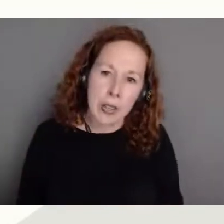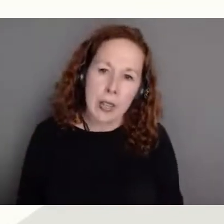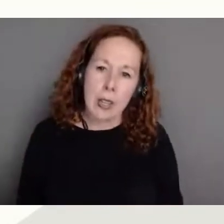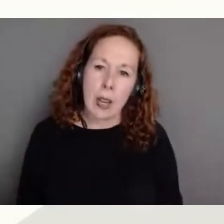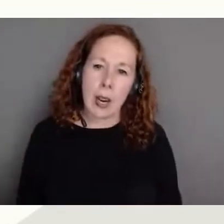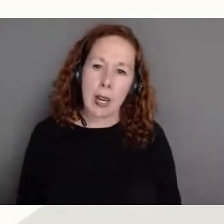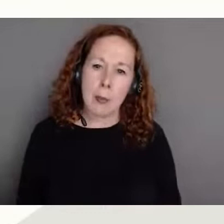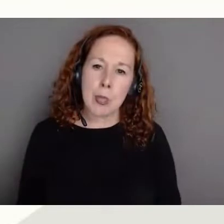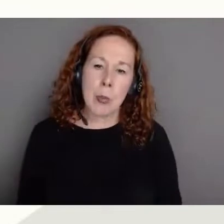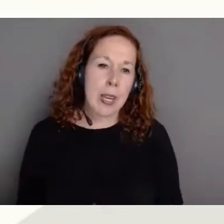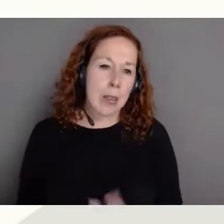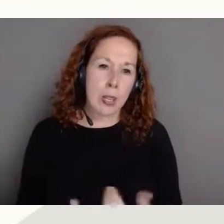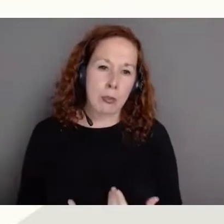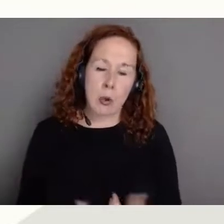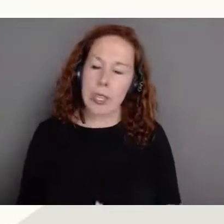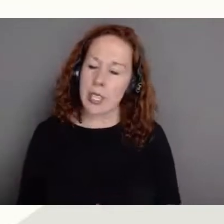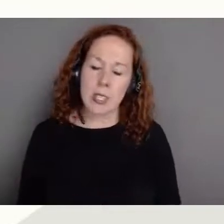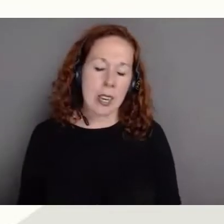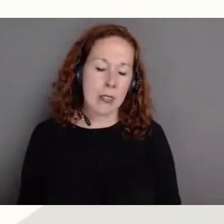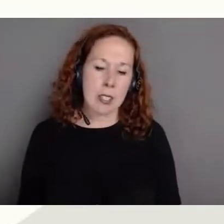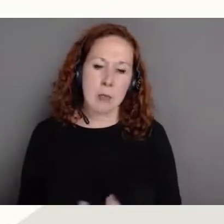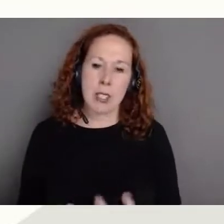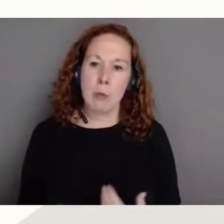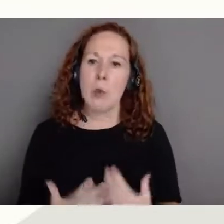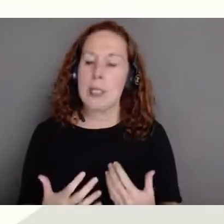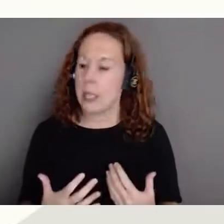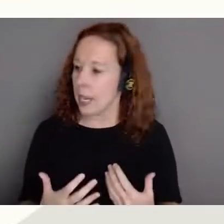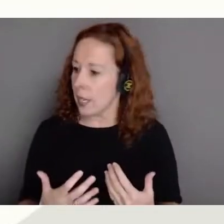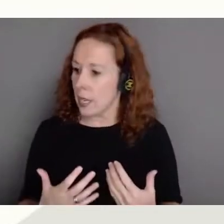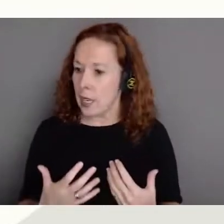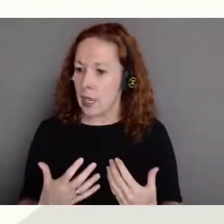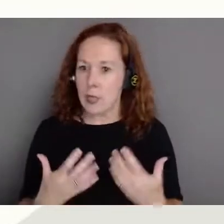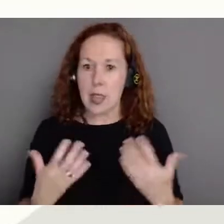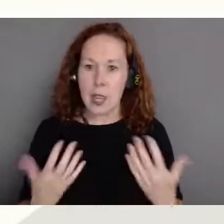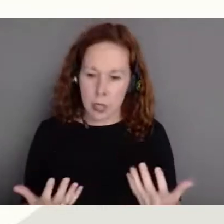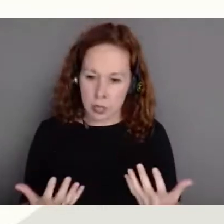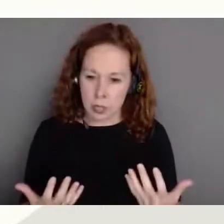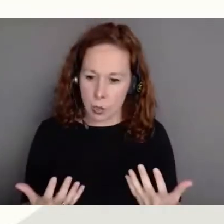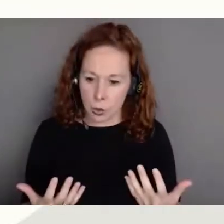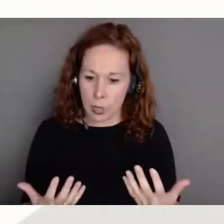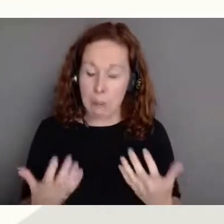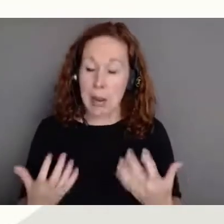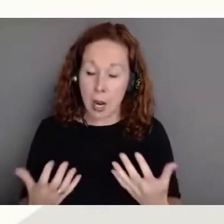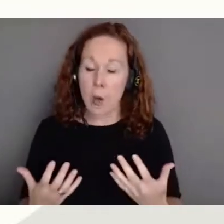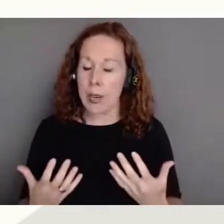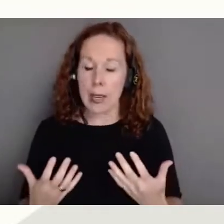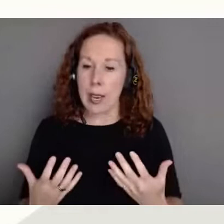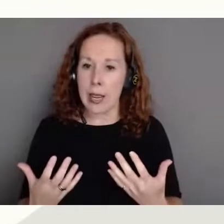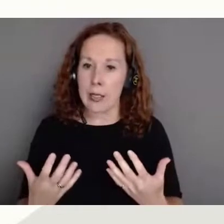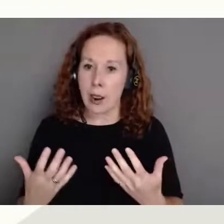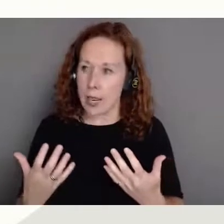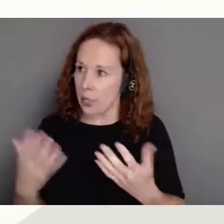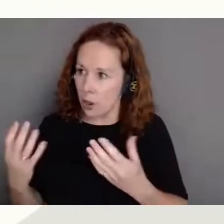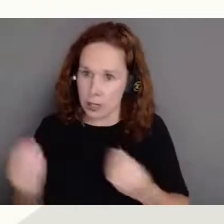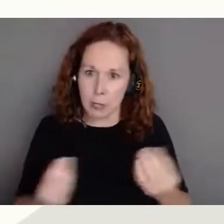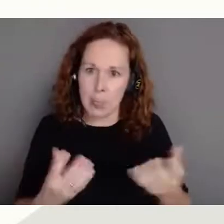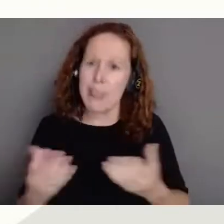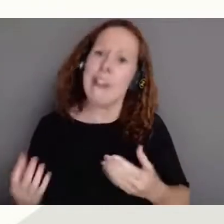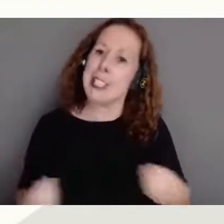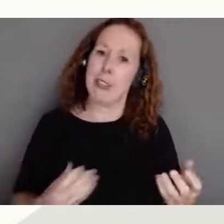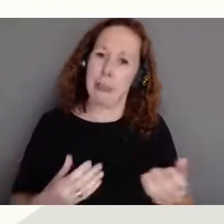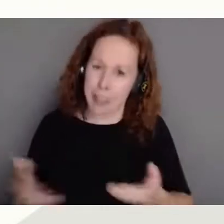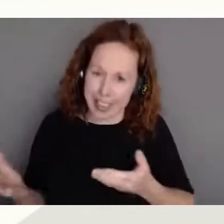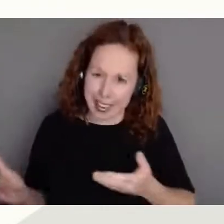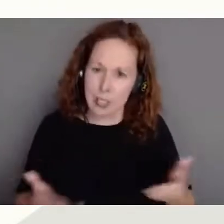honor. Wow. So again, the euphoria, like you just have these moments like that was so empowering, and I got to